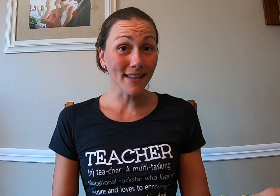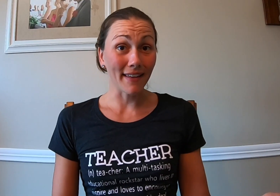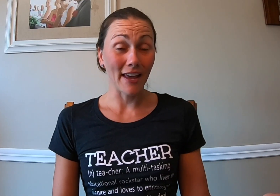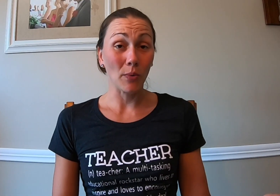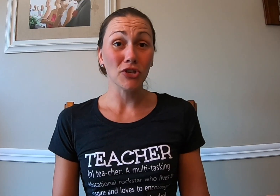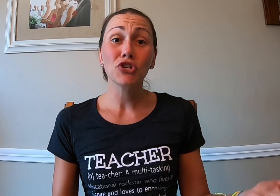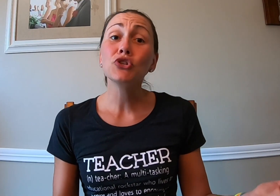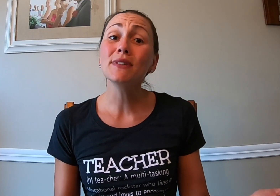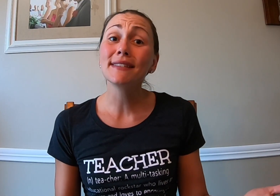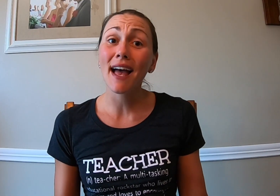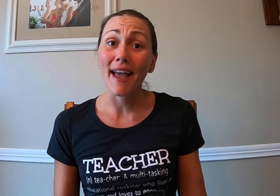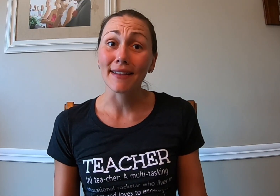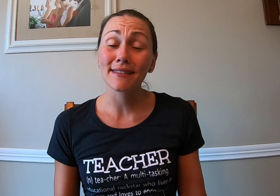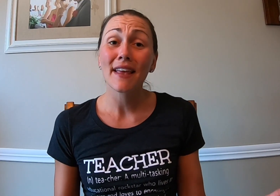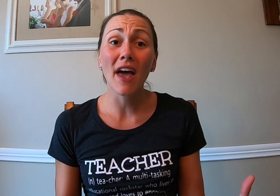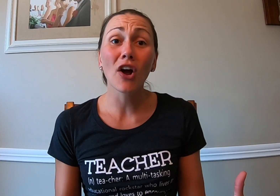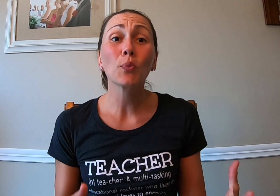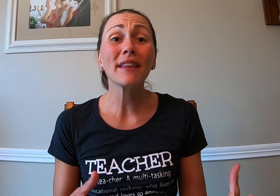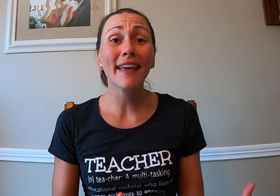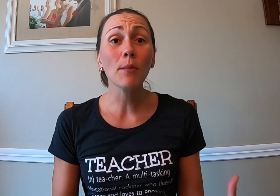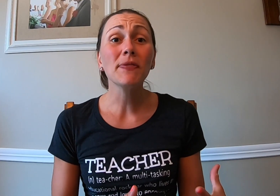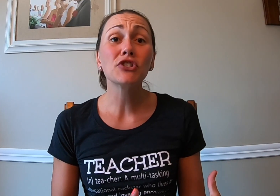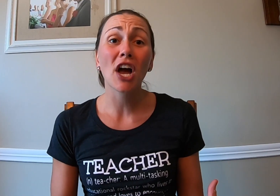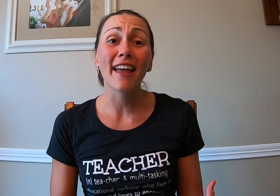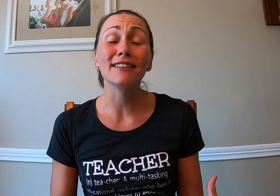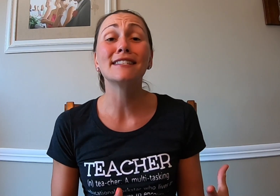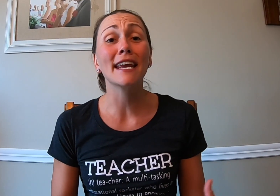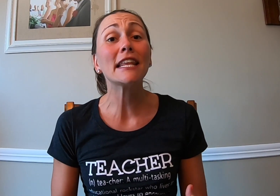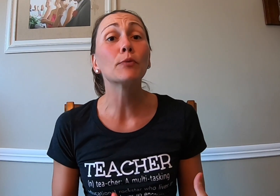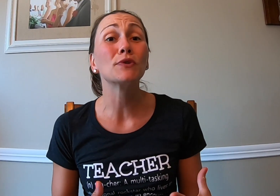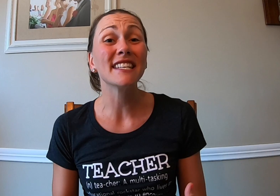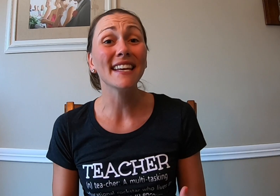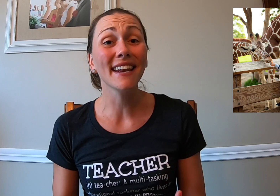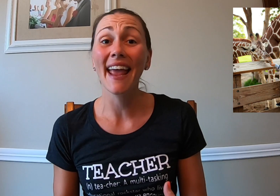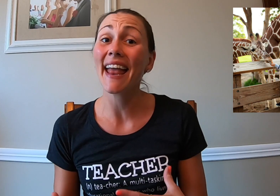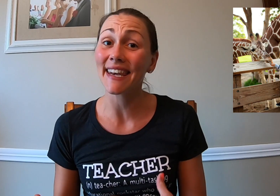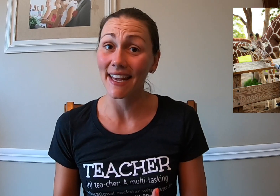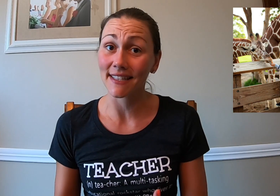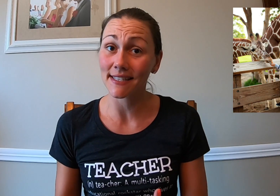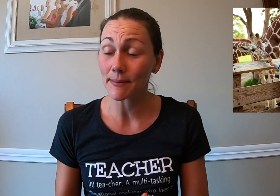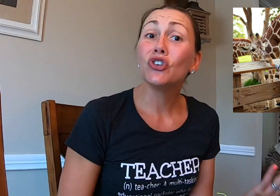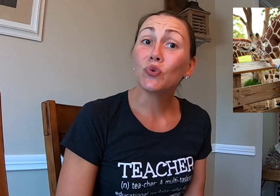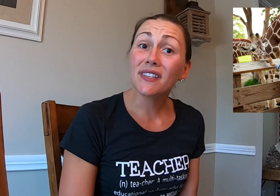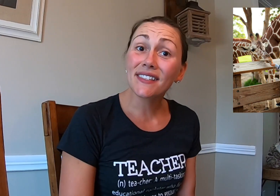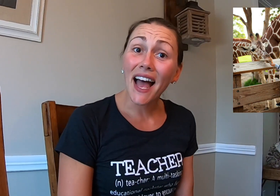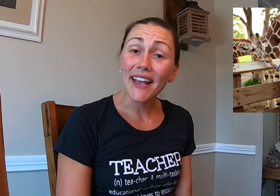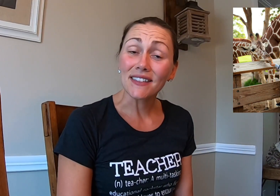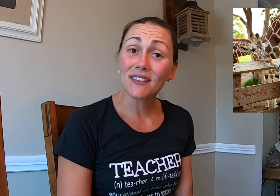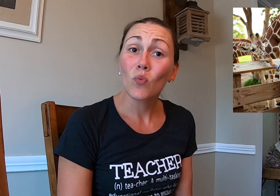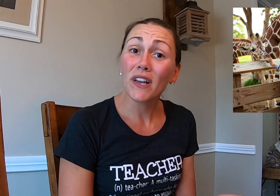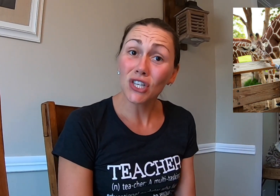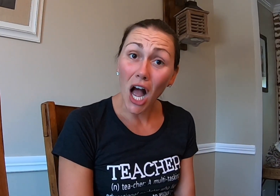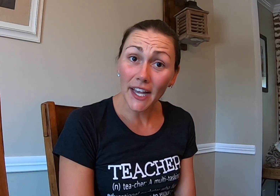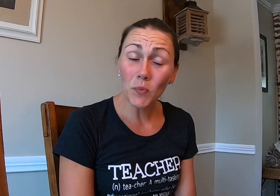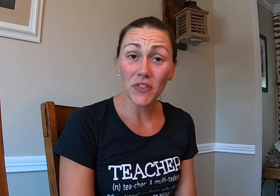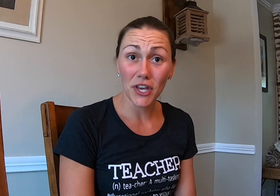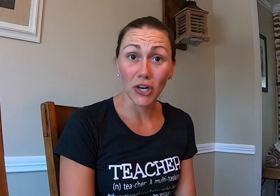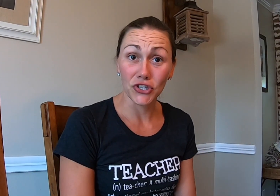sign language, use signs that relate with the child's daily routine and needs. Use the signs when talking with a young